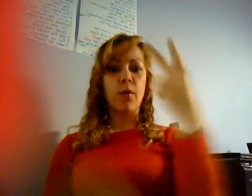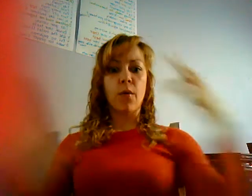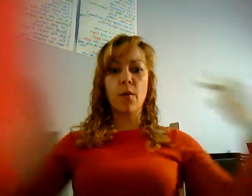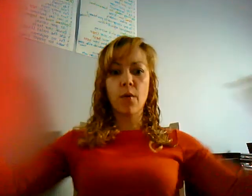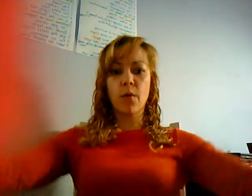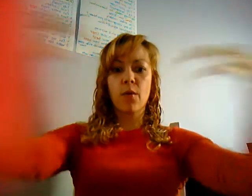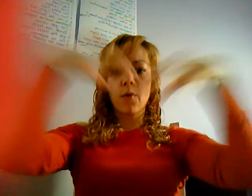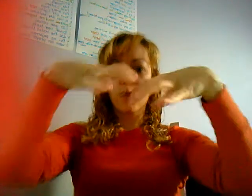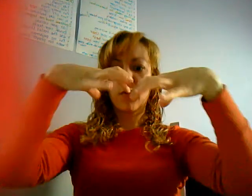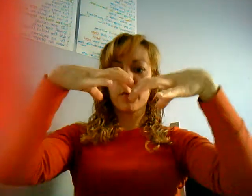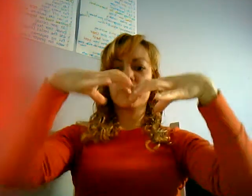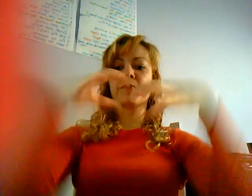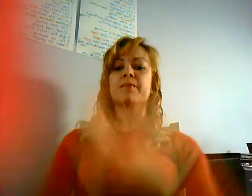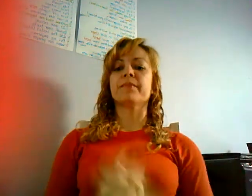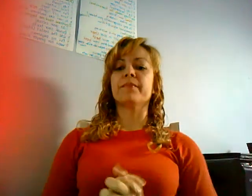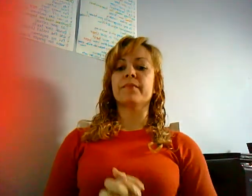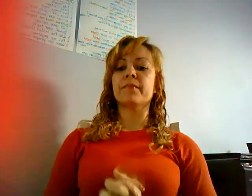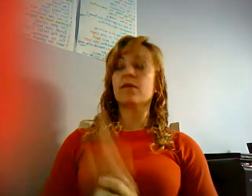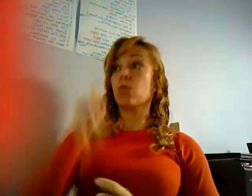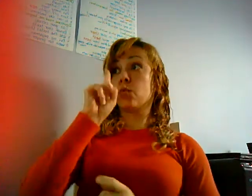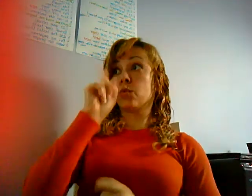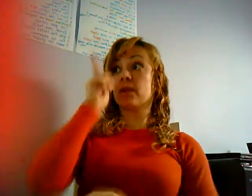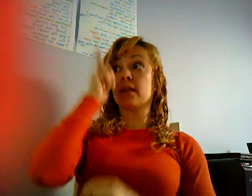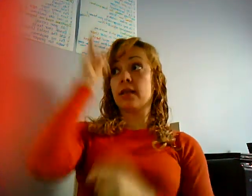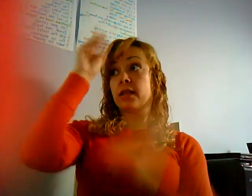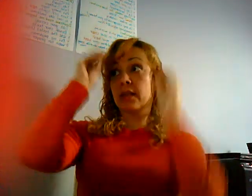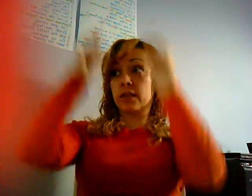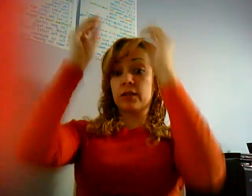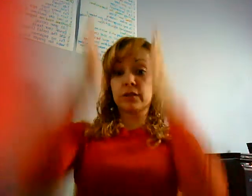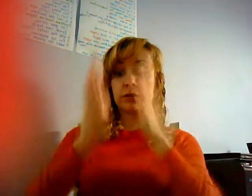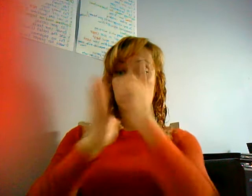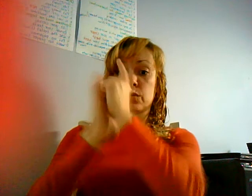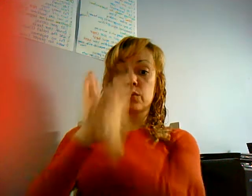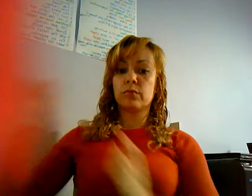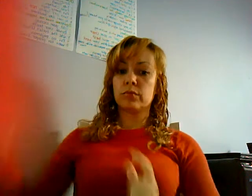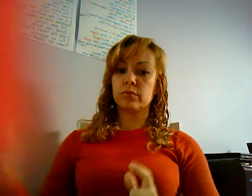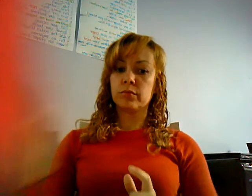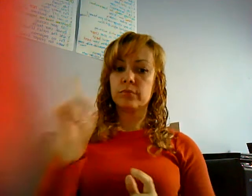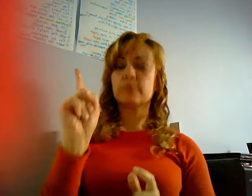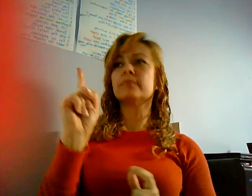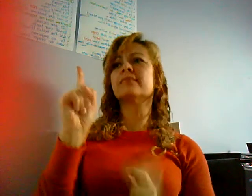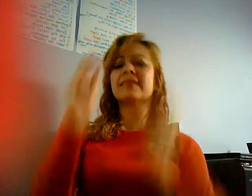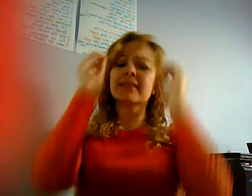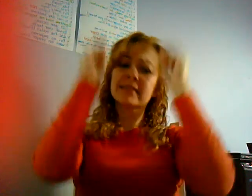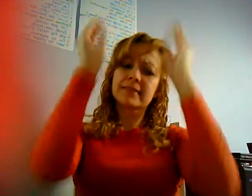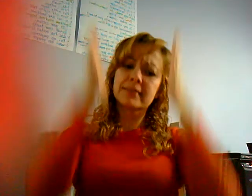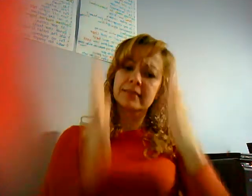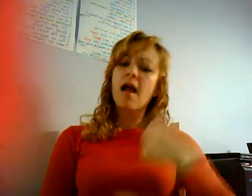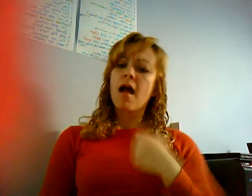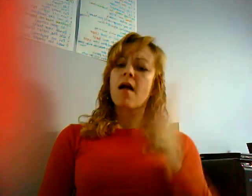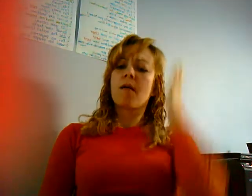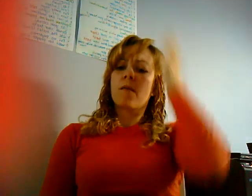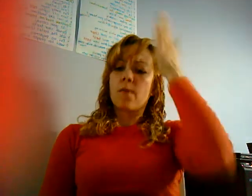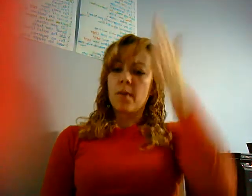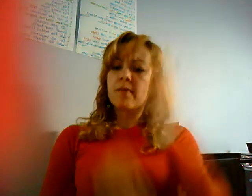Jesus saw a crowd of people around him. One teacher of the law came up to him and